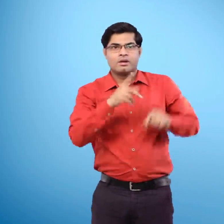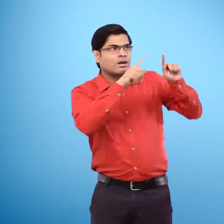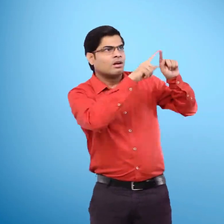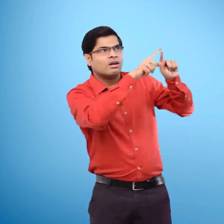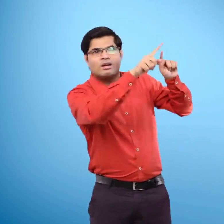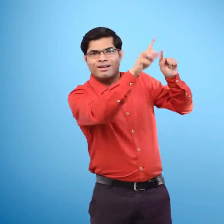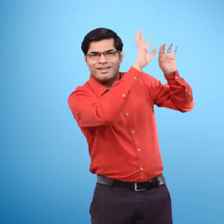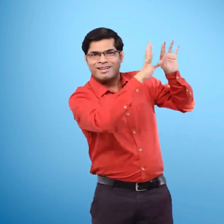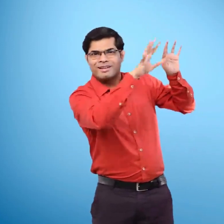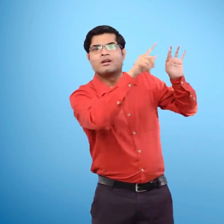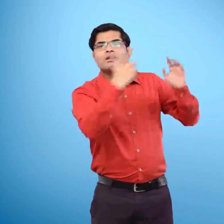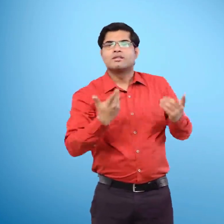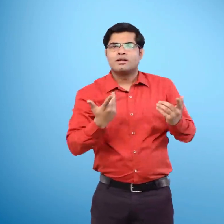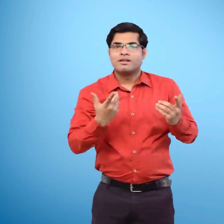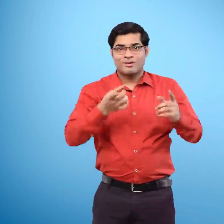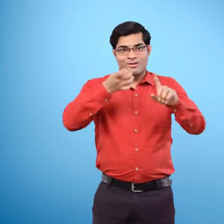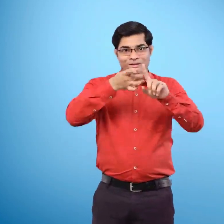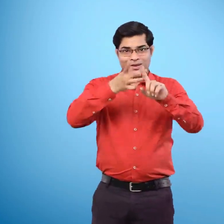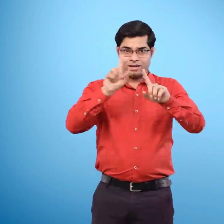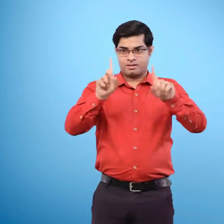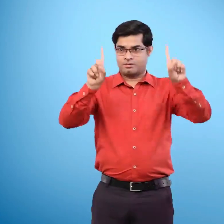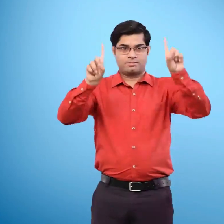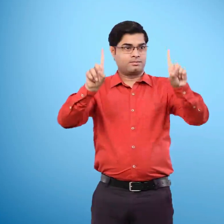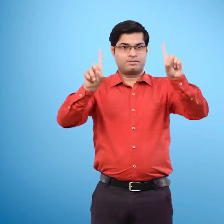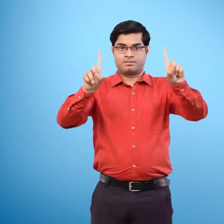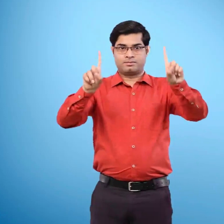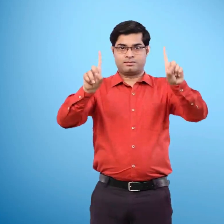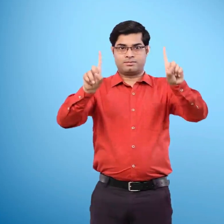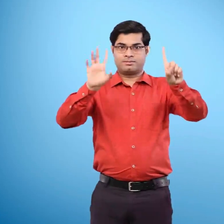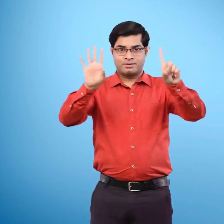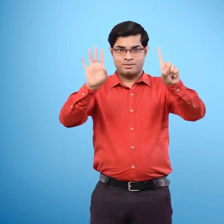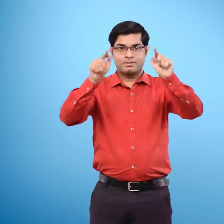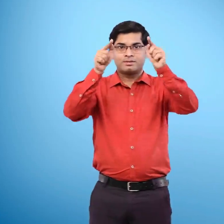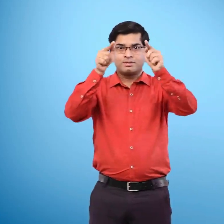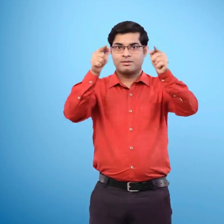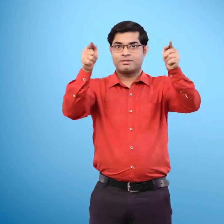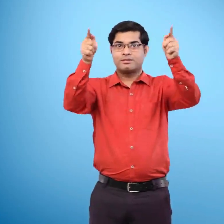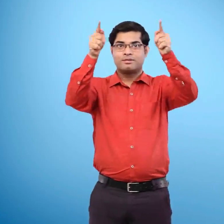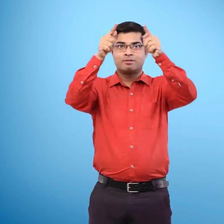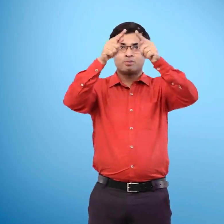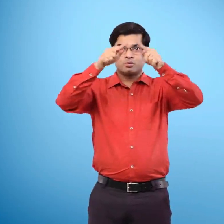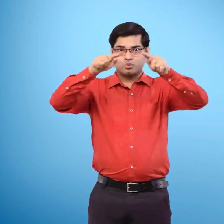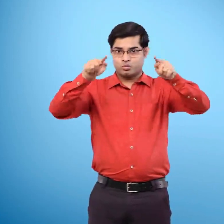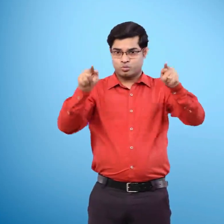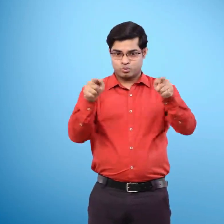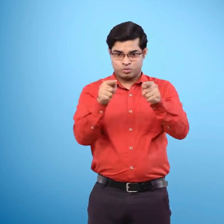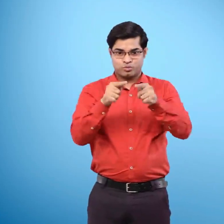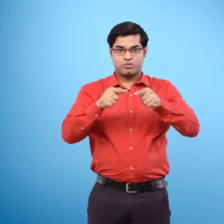With small spiral at both ends. Two iron rods are joined in standing